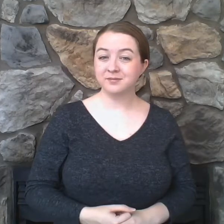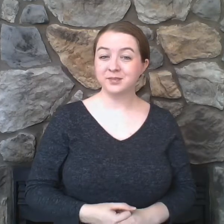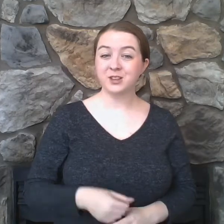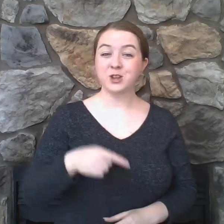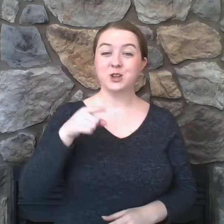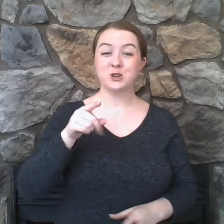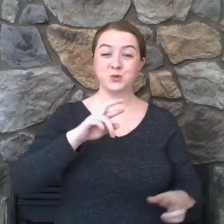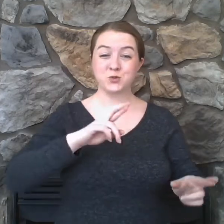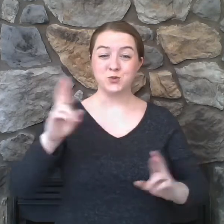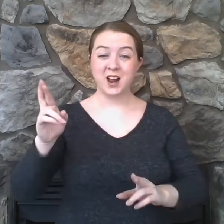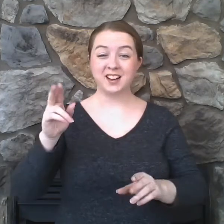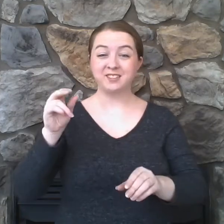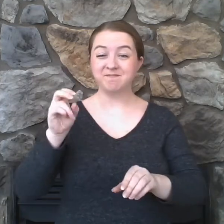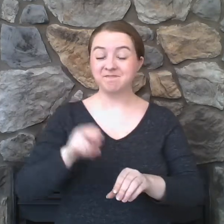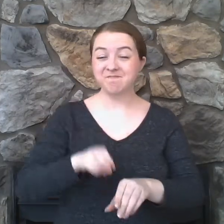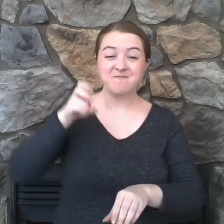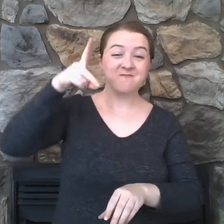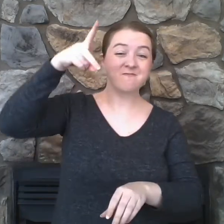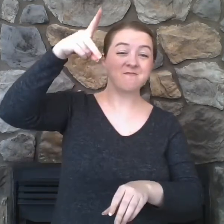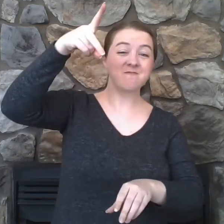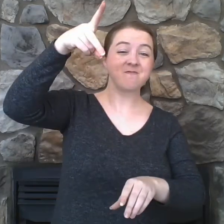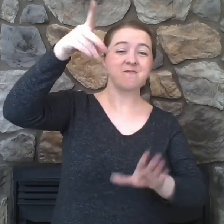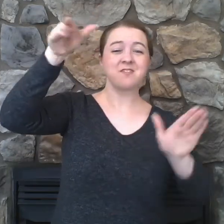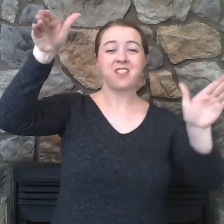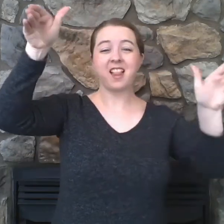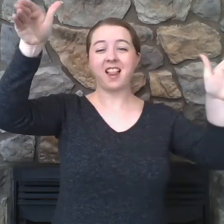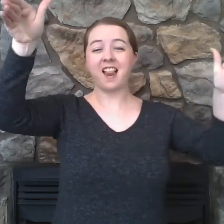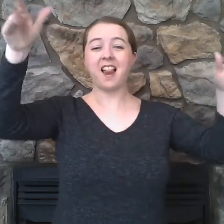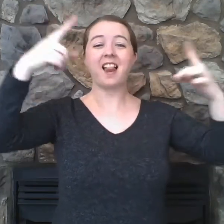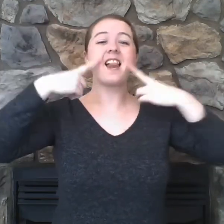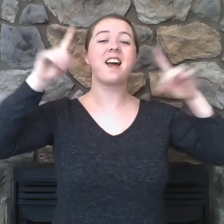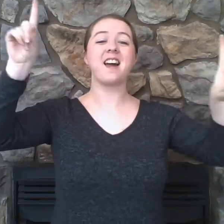She was ready to fly.